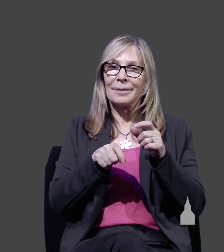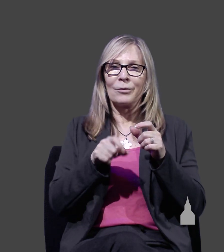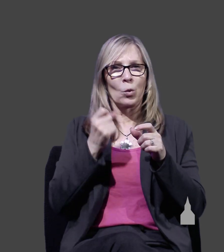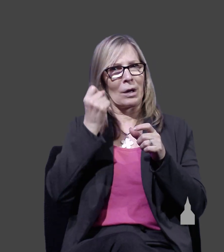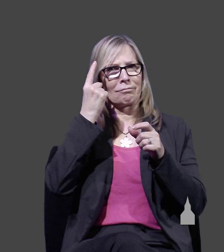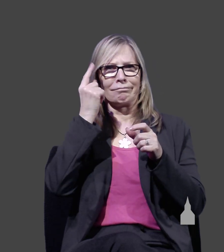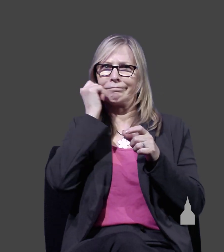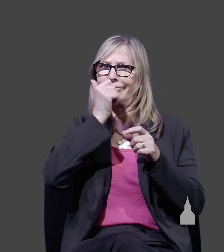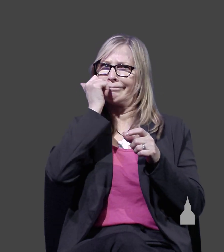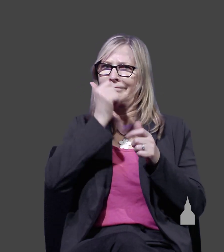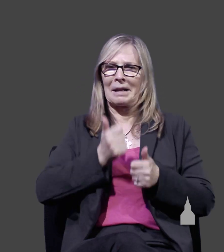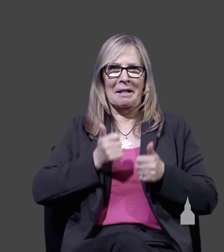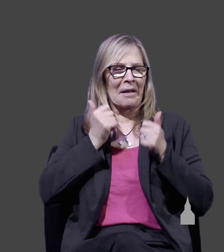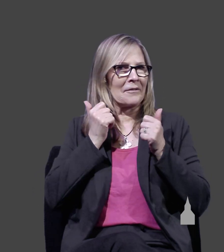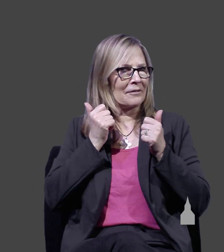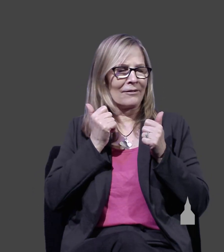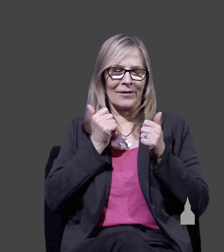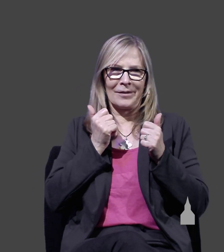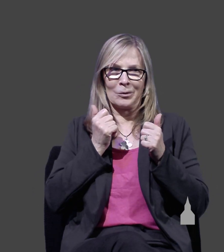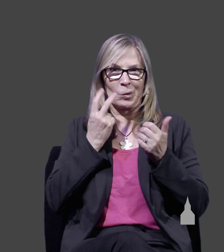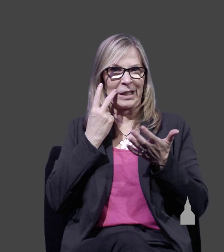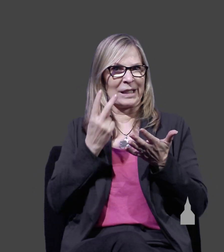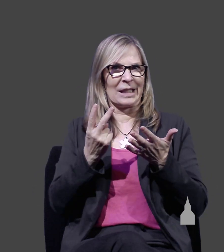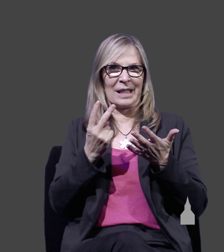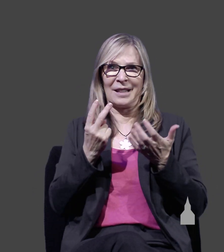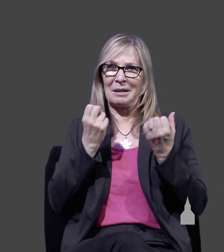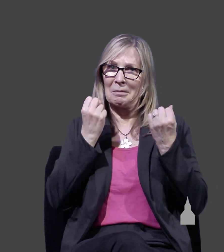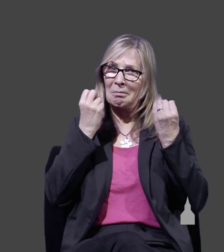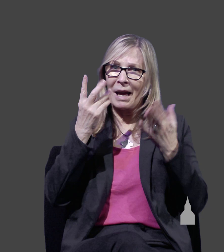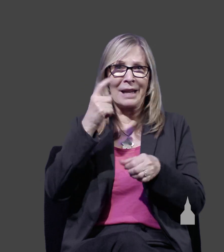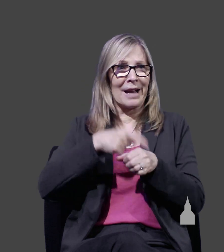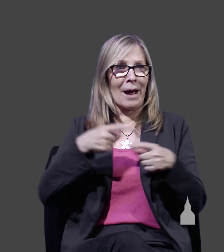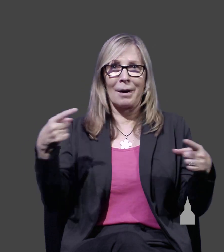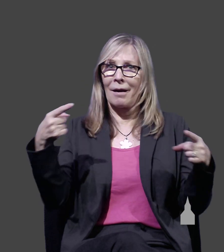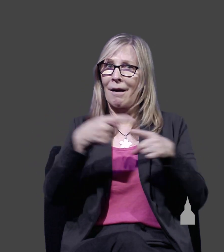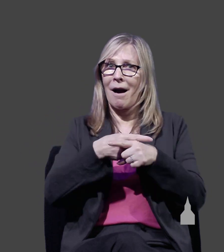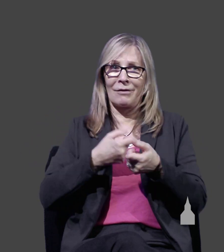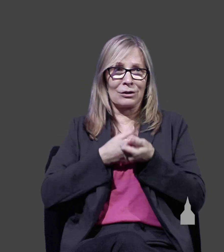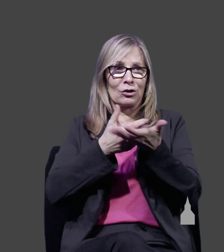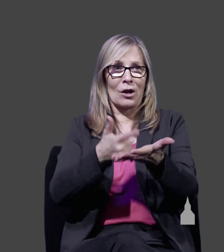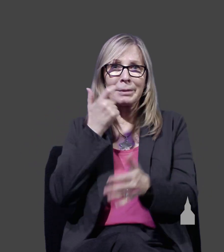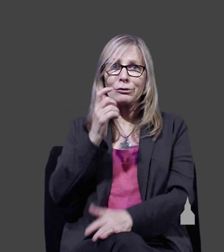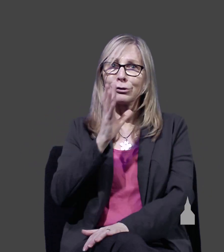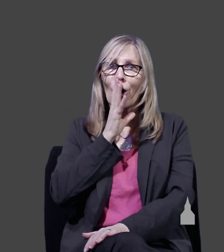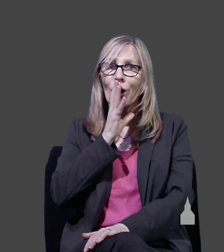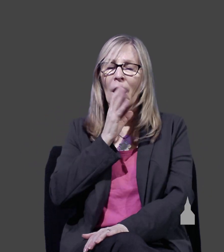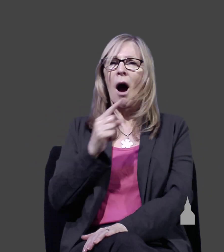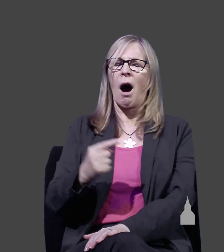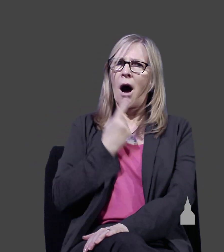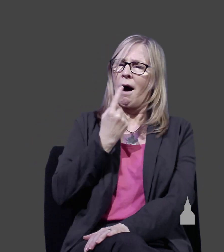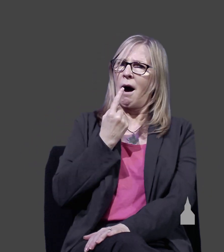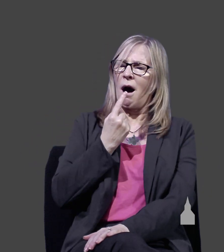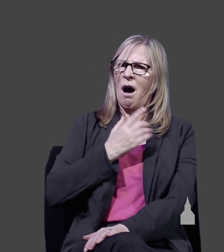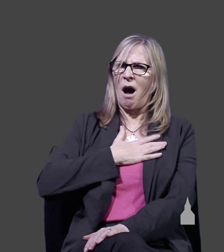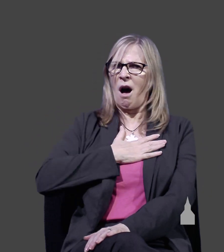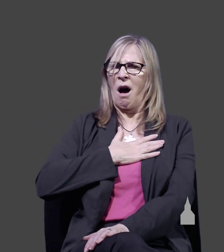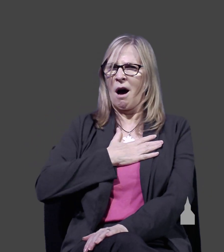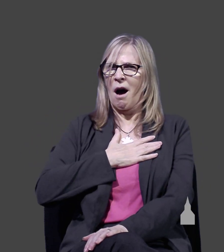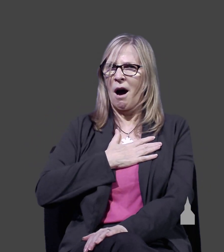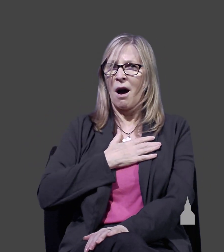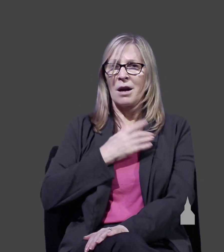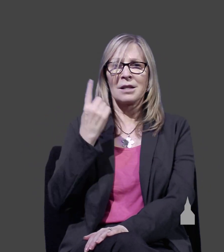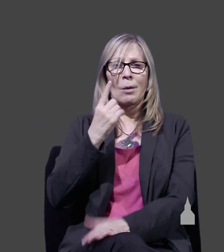in everyday life apart from Scripture. How many conflicts are caused by talking? People are offended. People said something and it